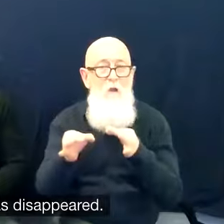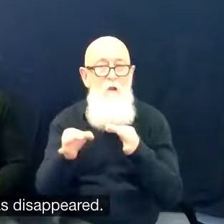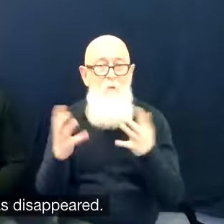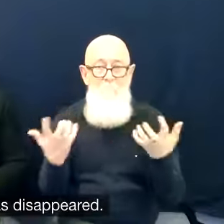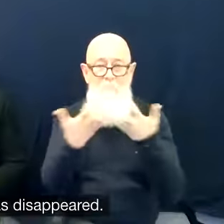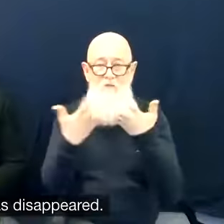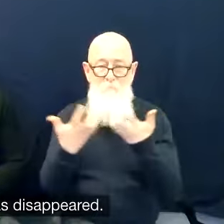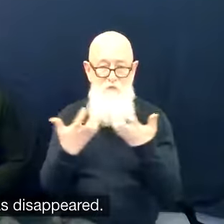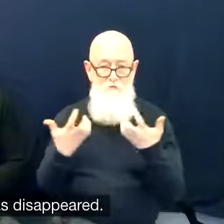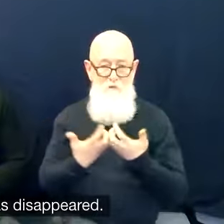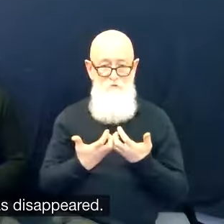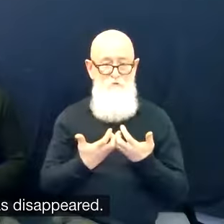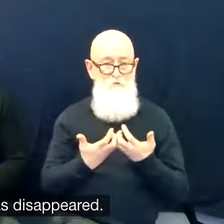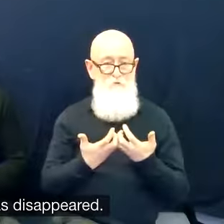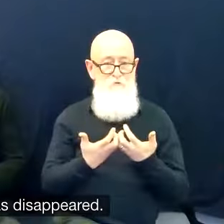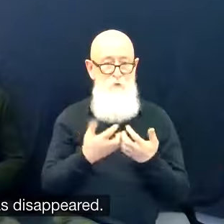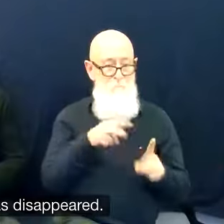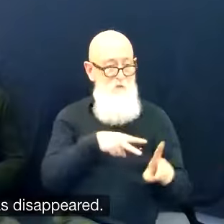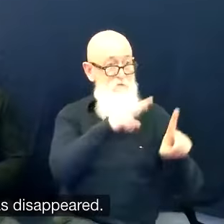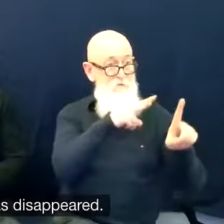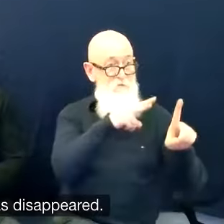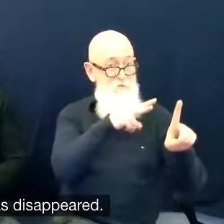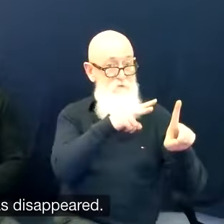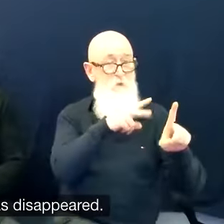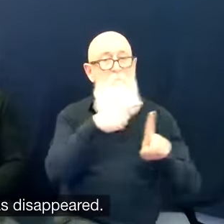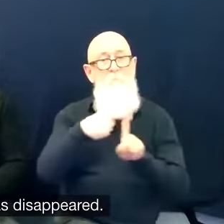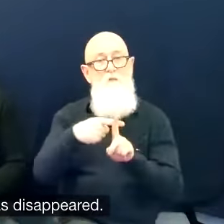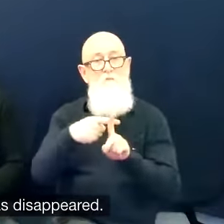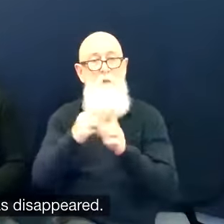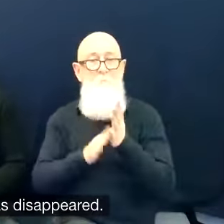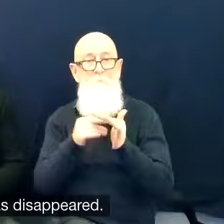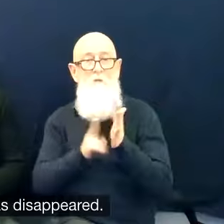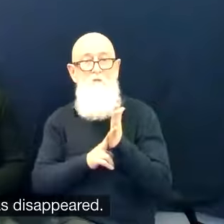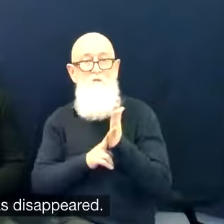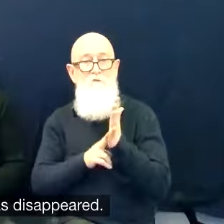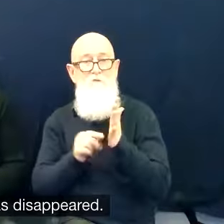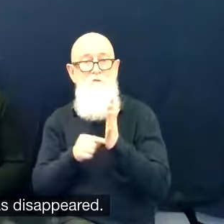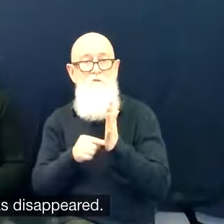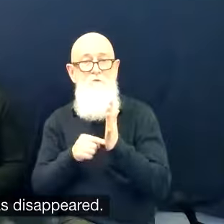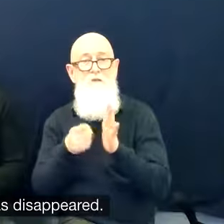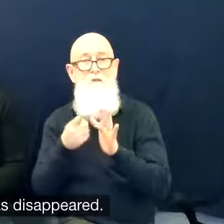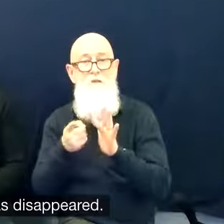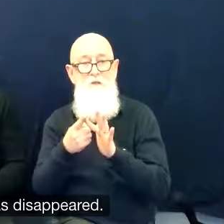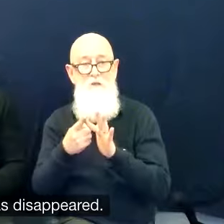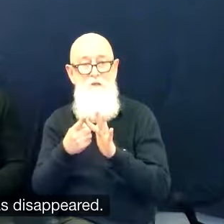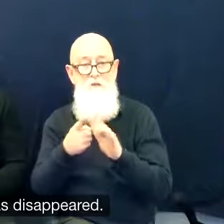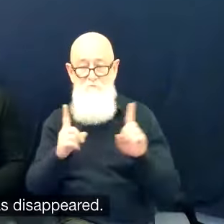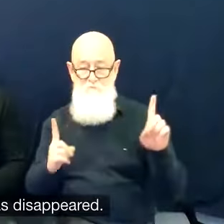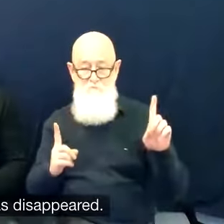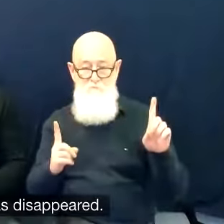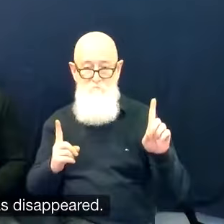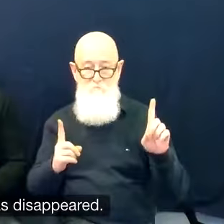and mentors. Session 2, we covered communication, about the